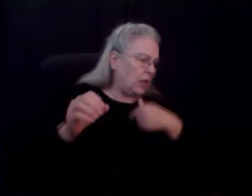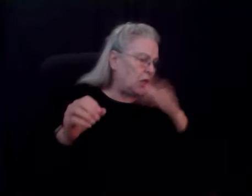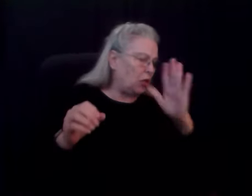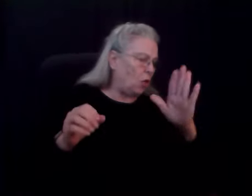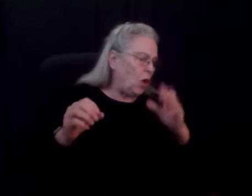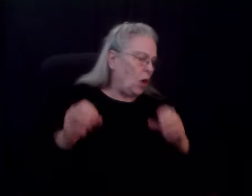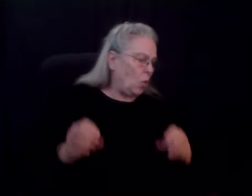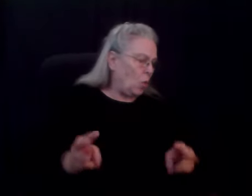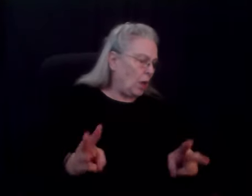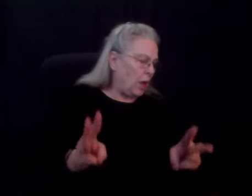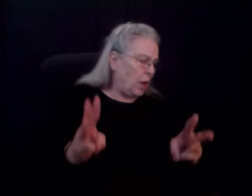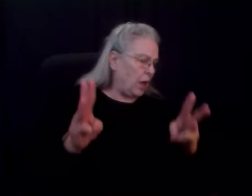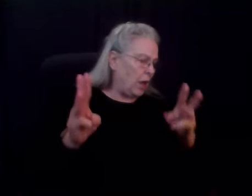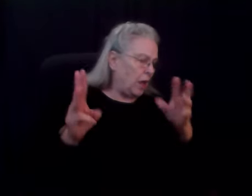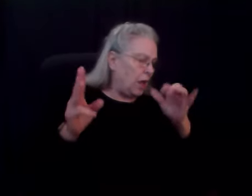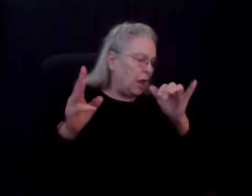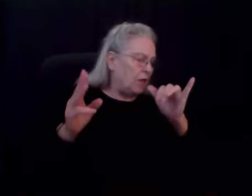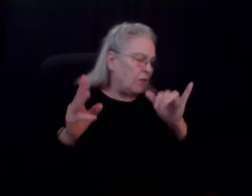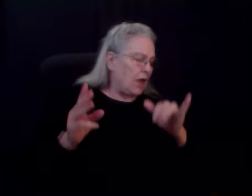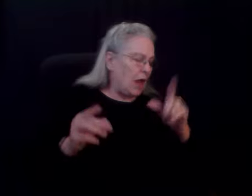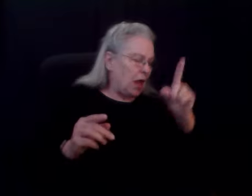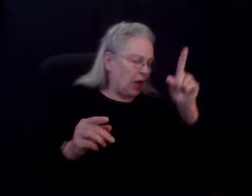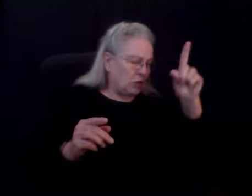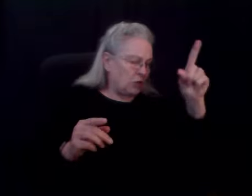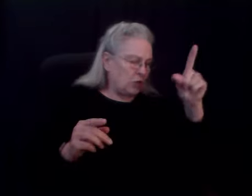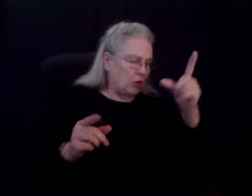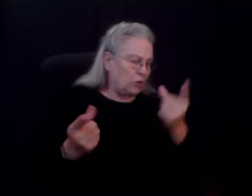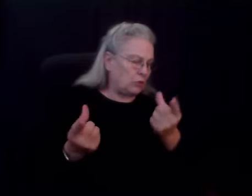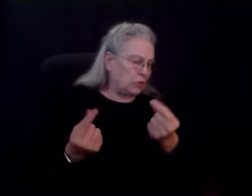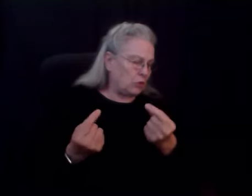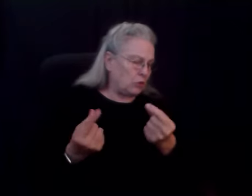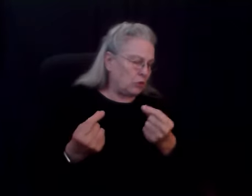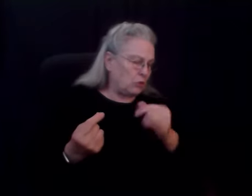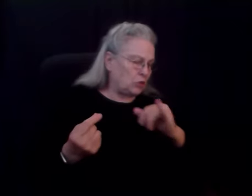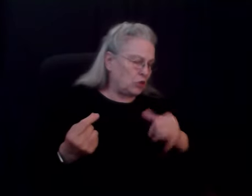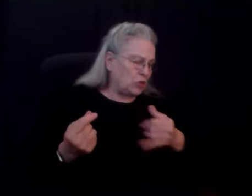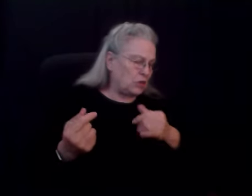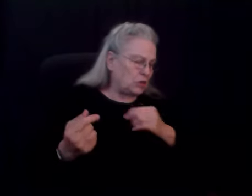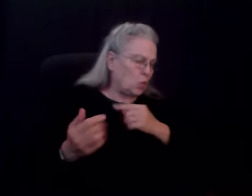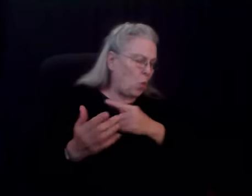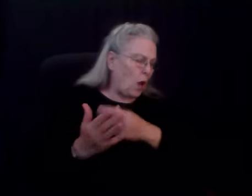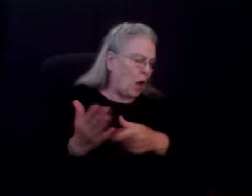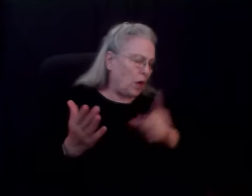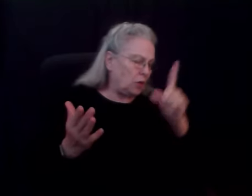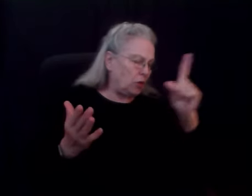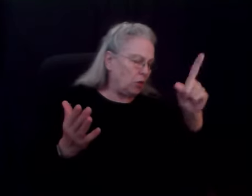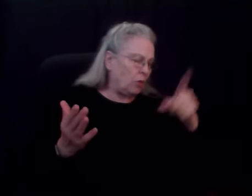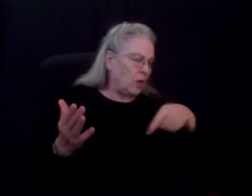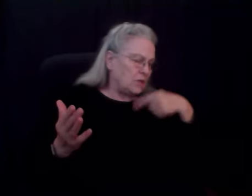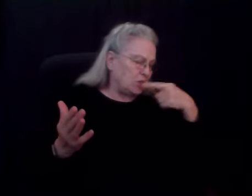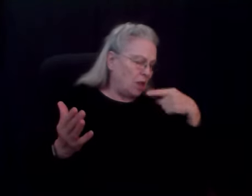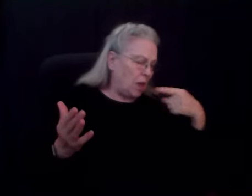your way, that you do just what you